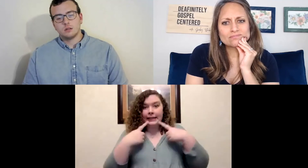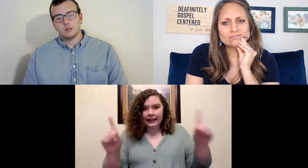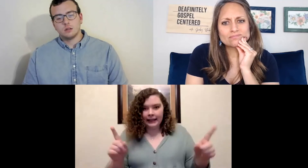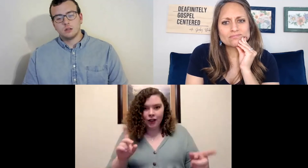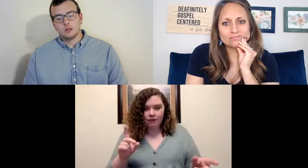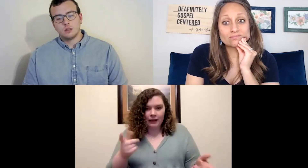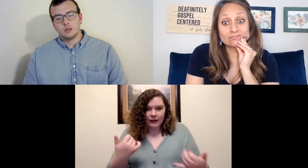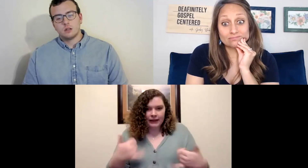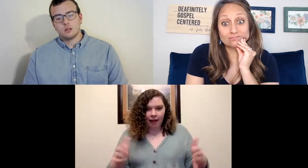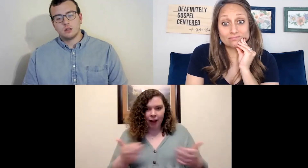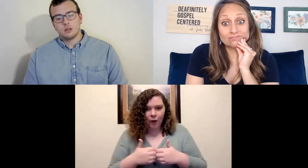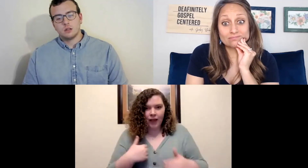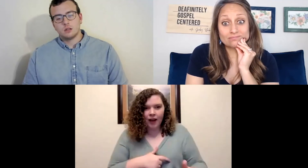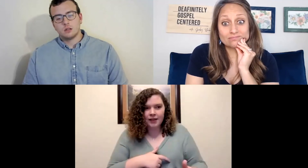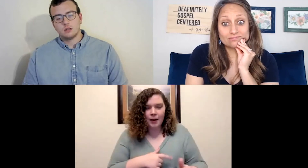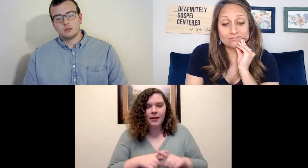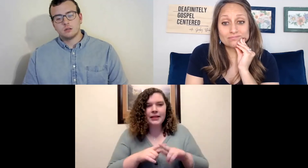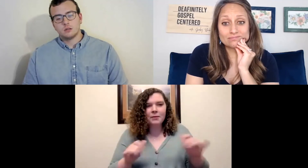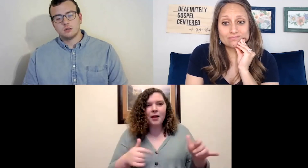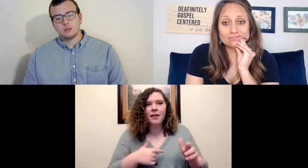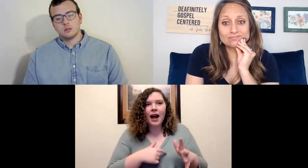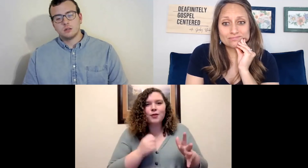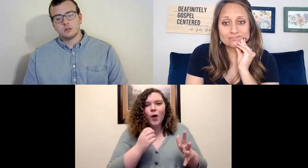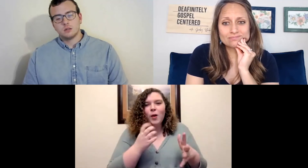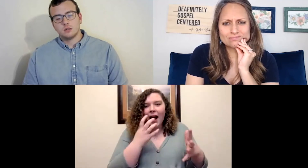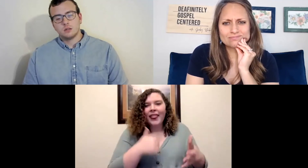Obviously was so thankful that he was not successful.